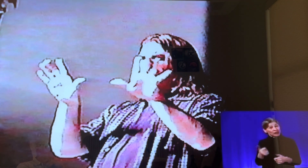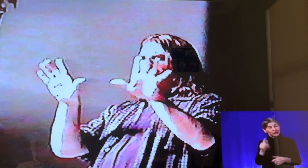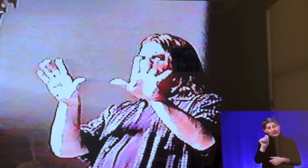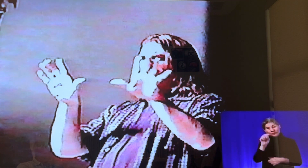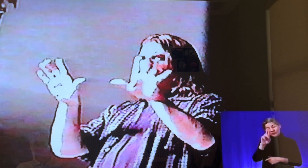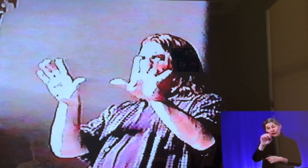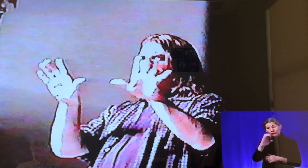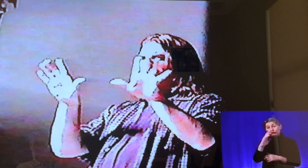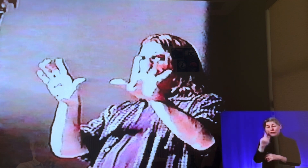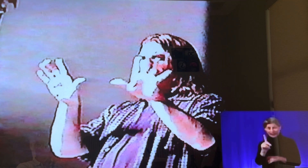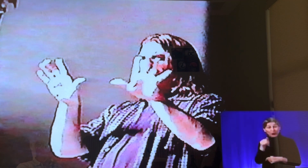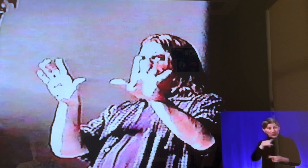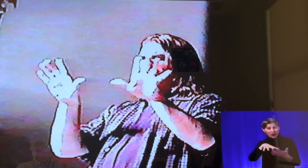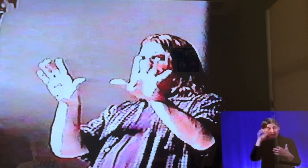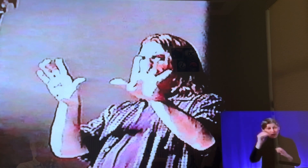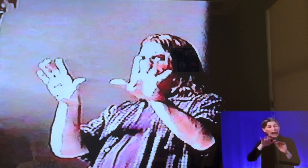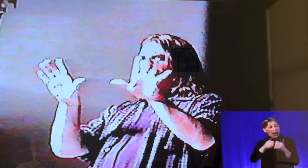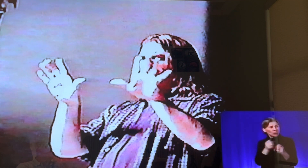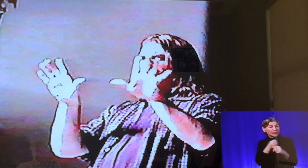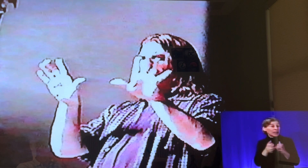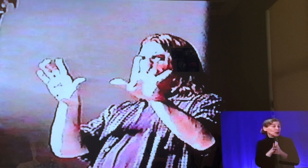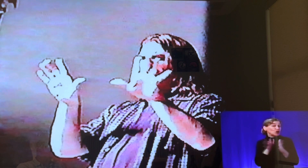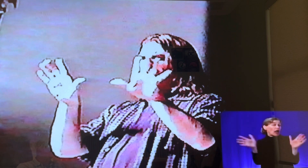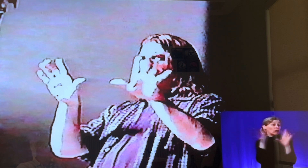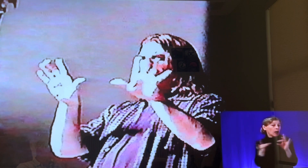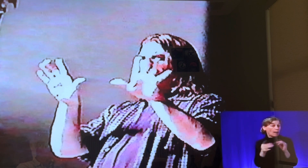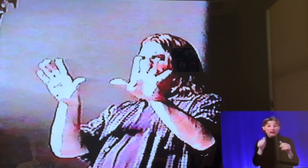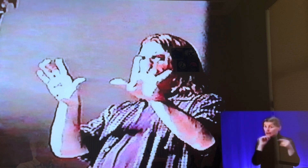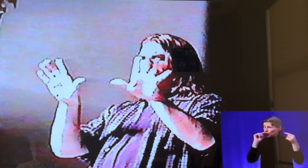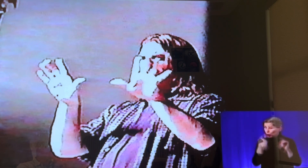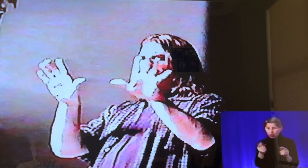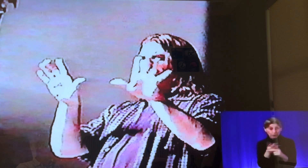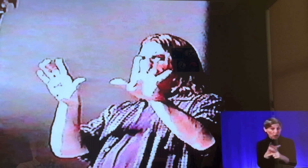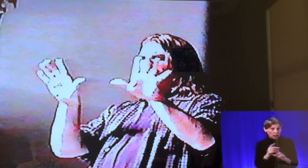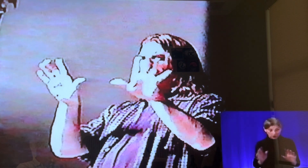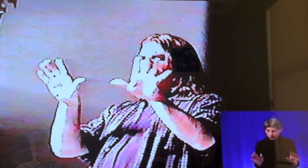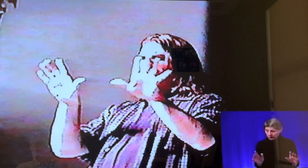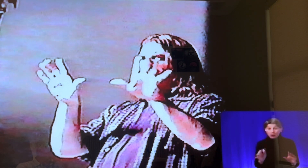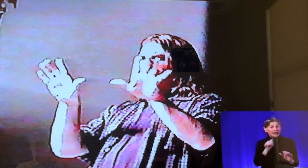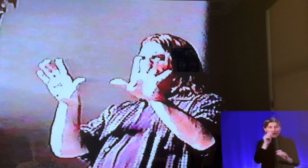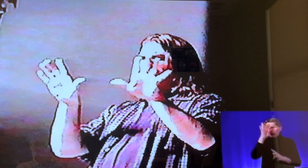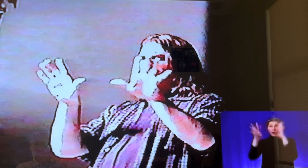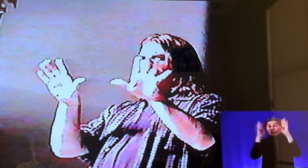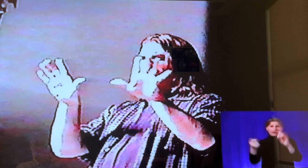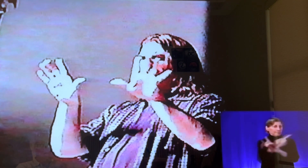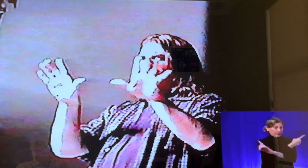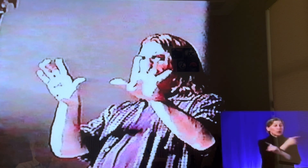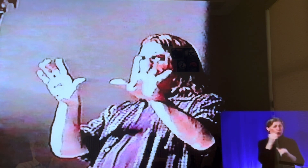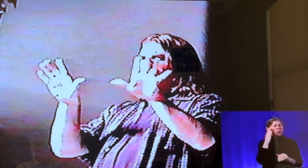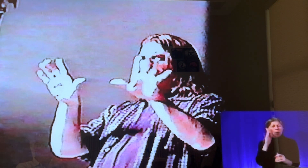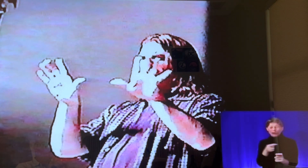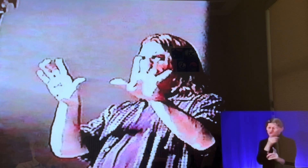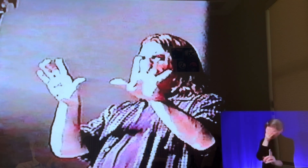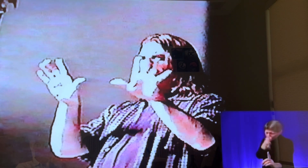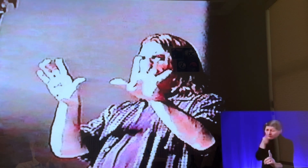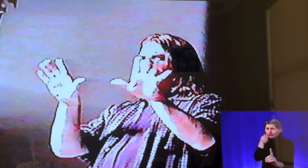is how to make a generalization that is not harmful to the product, is not invented, you know it's right on the mark, you just miss the